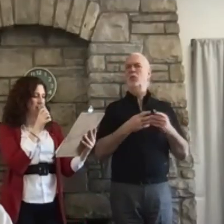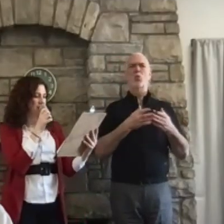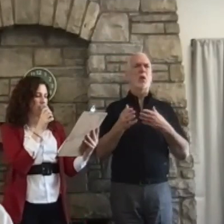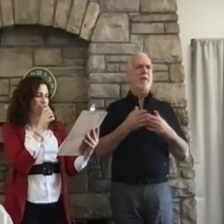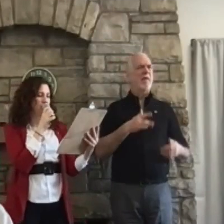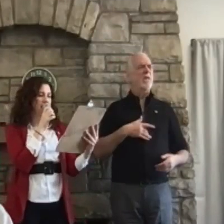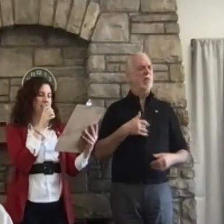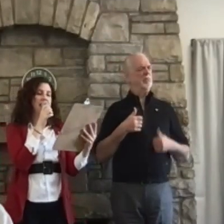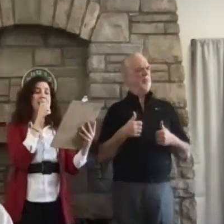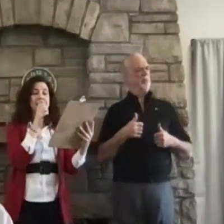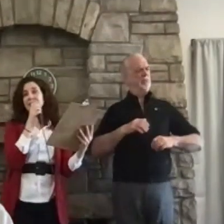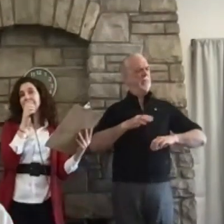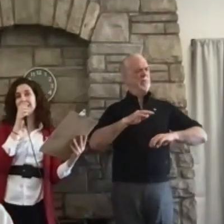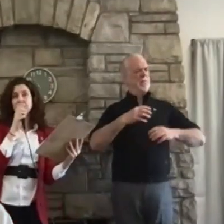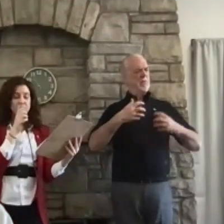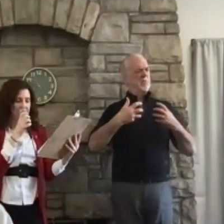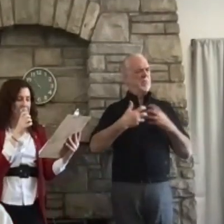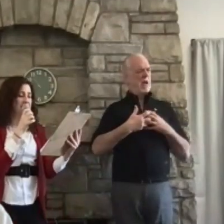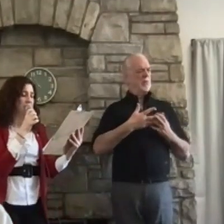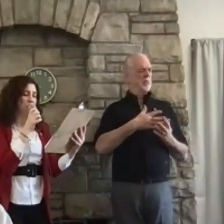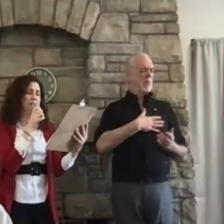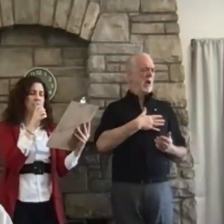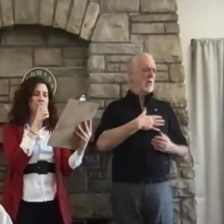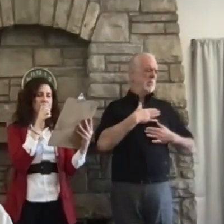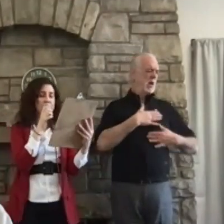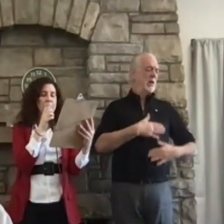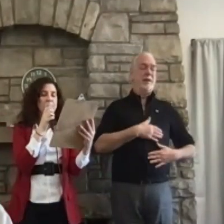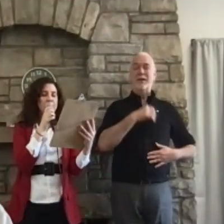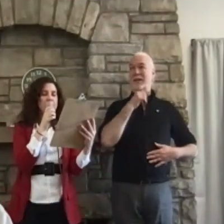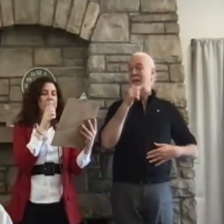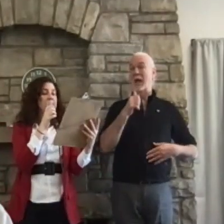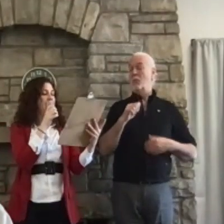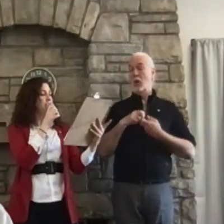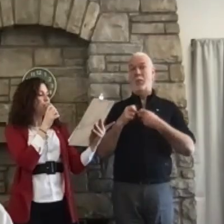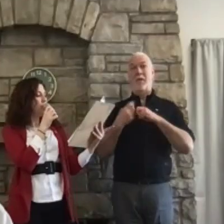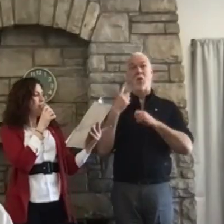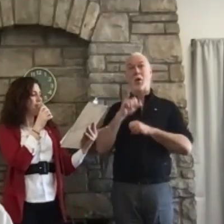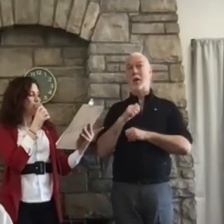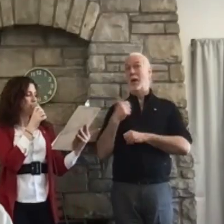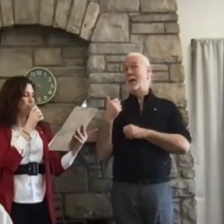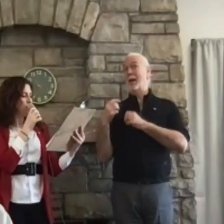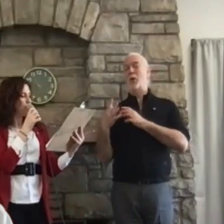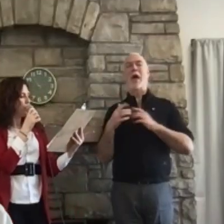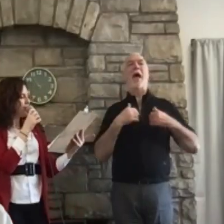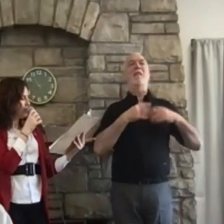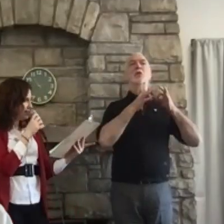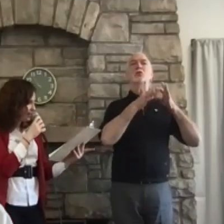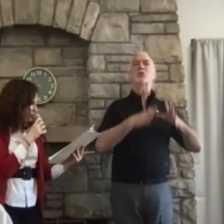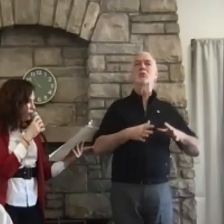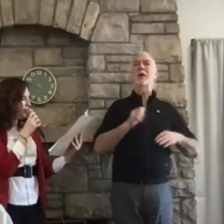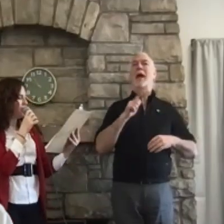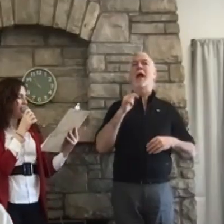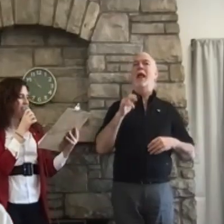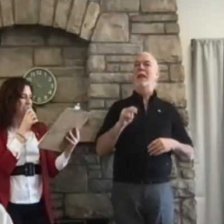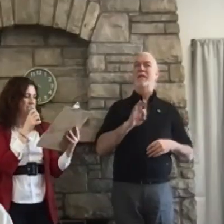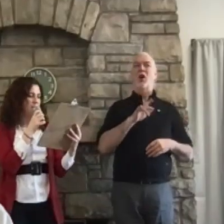feels right for your body and doesn't endanger your neighbor, excuse me. Alan Farnham is here to interpret for us. Many thanks